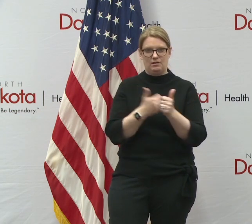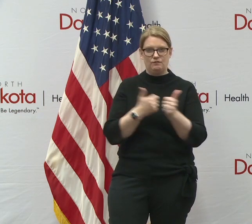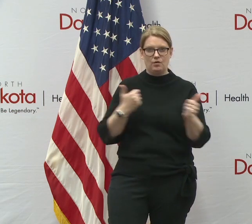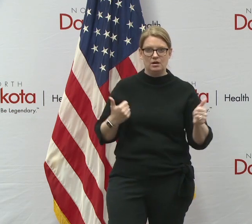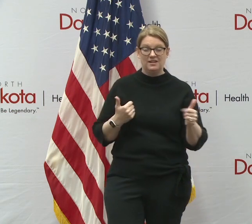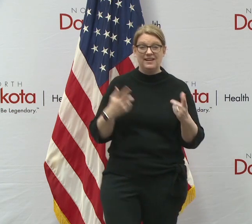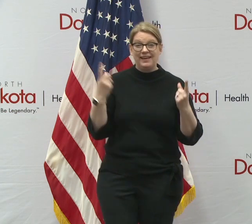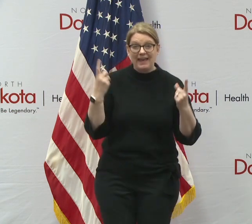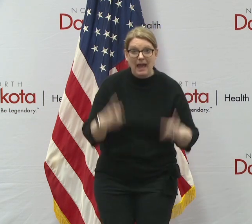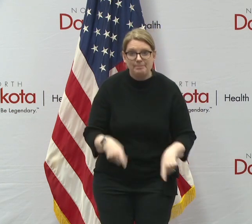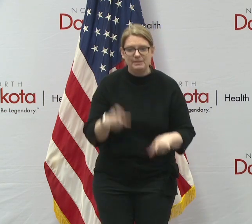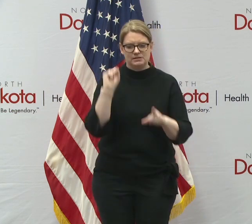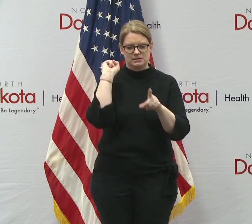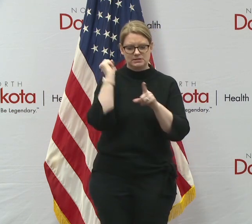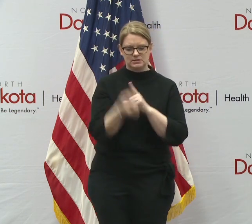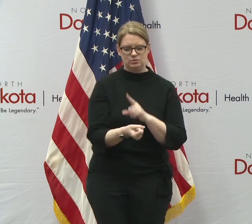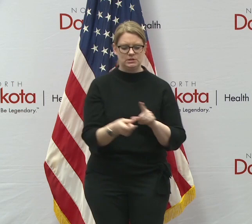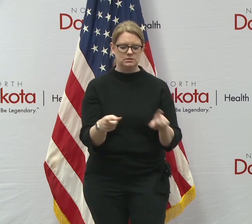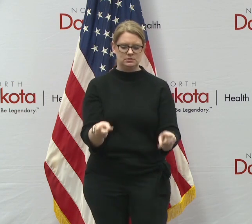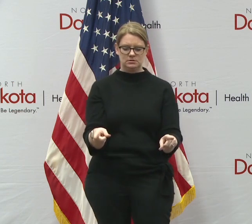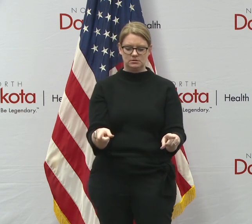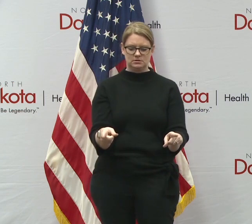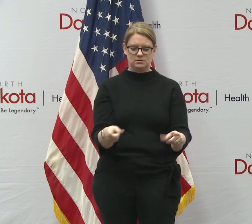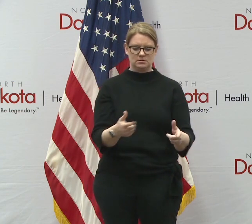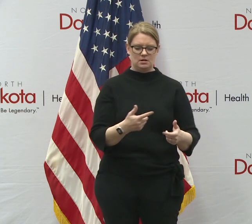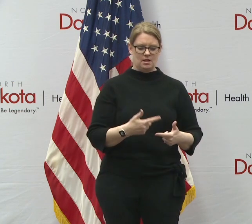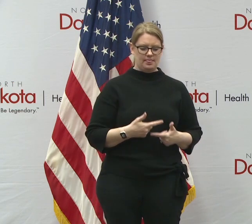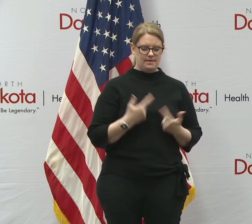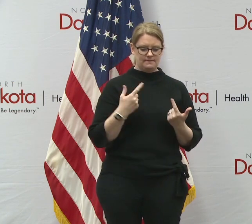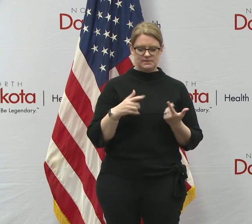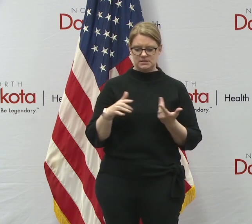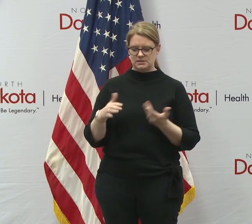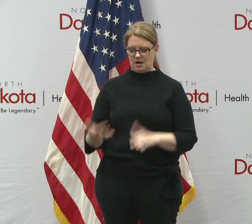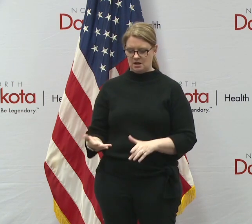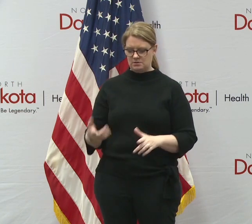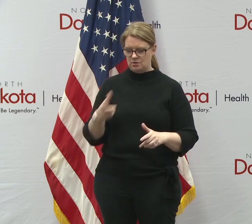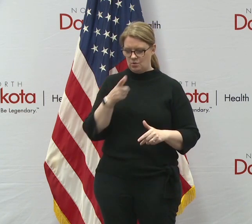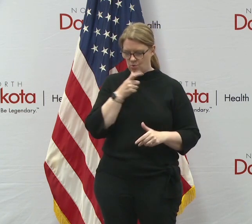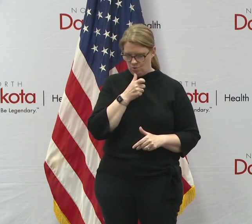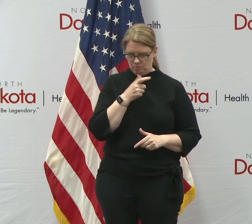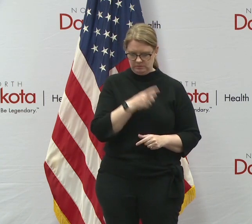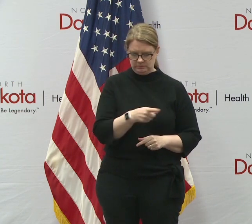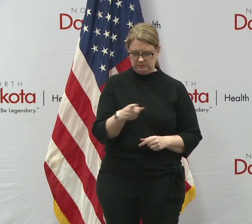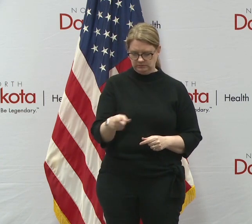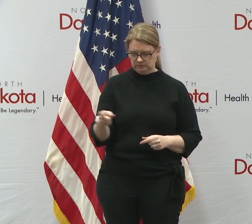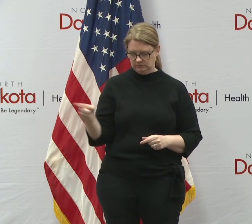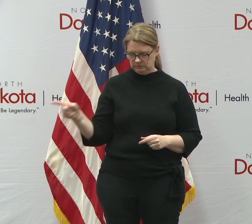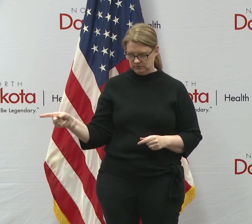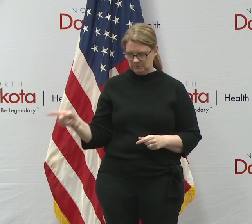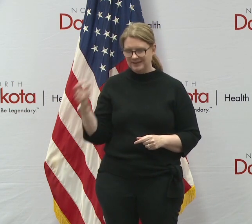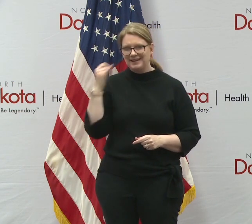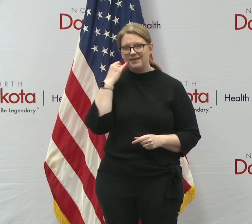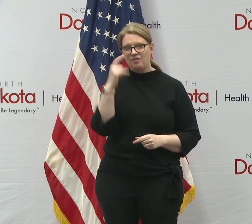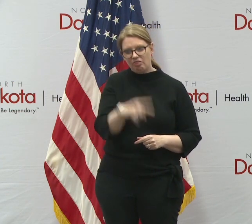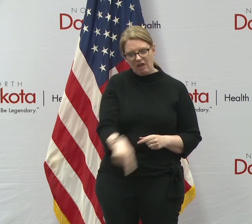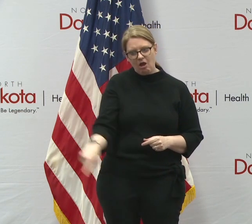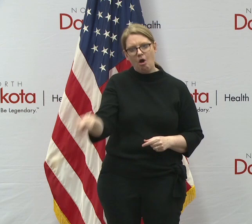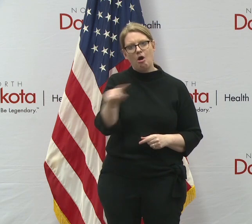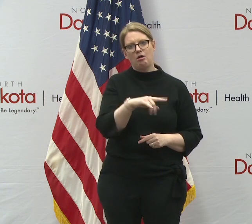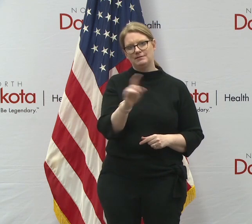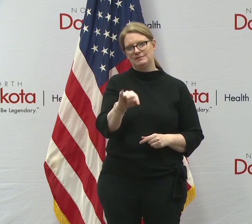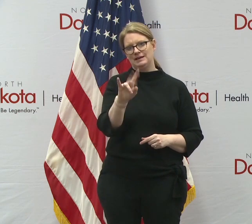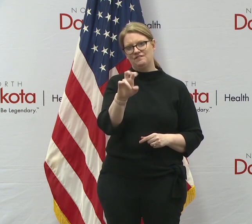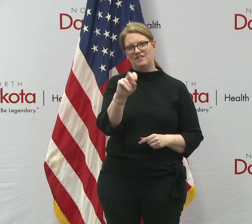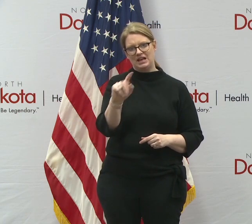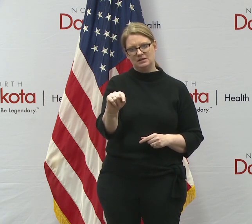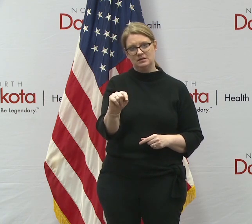where we had to choose who lives and who dies based on available, beds and equipment, particularly ventilators. This is something that's